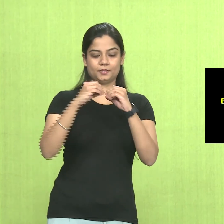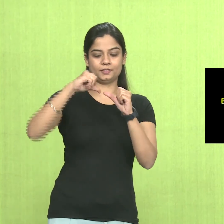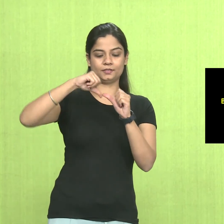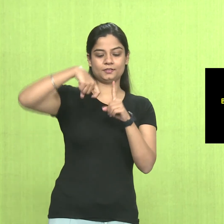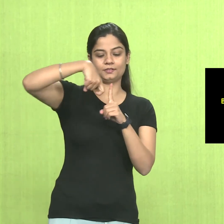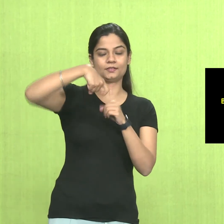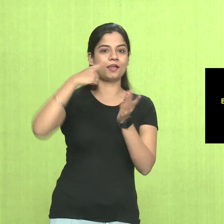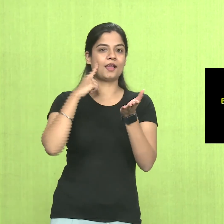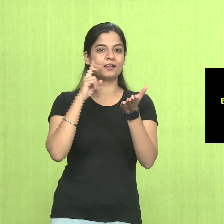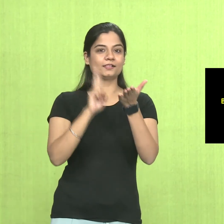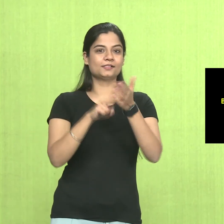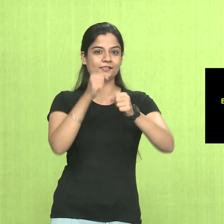Next is baking.